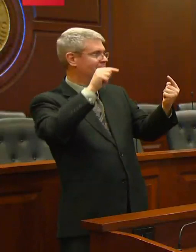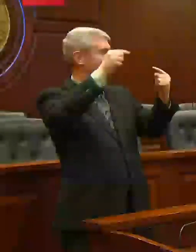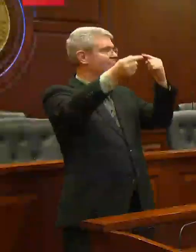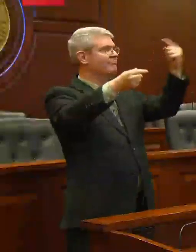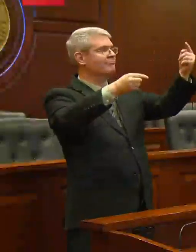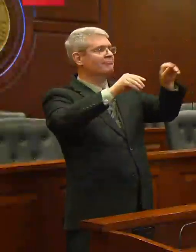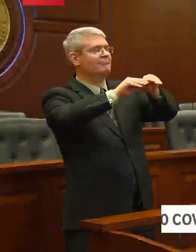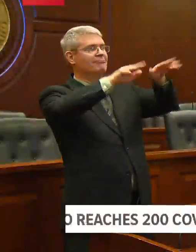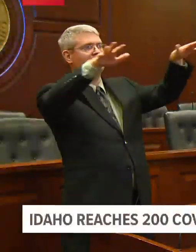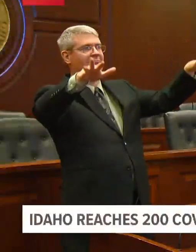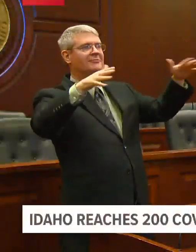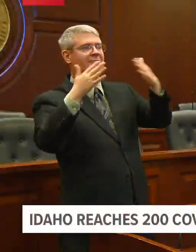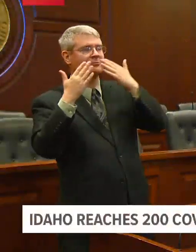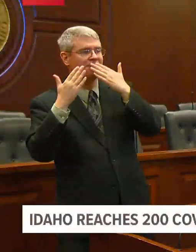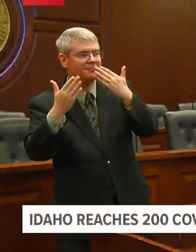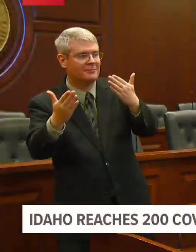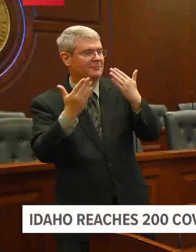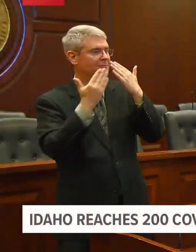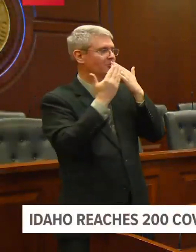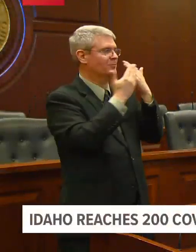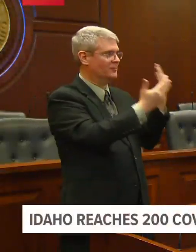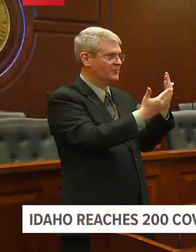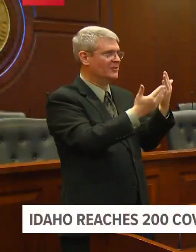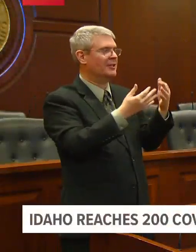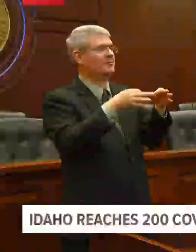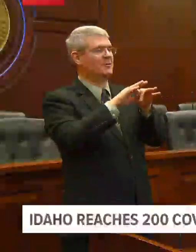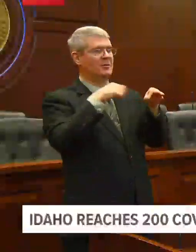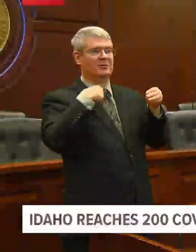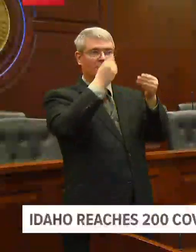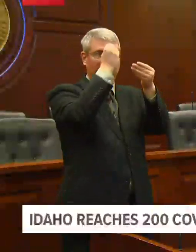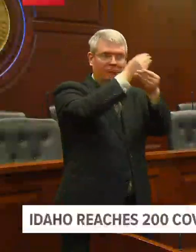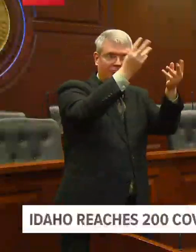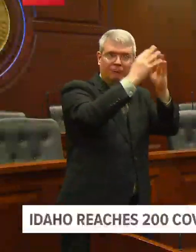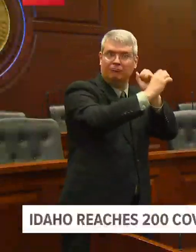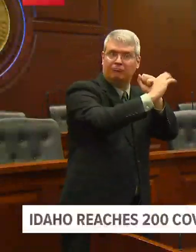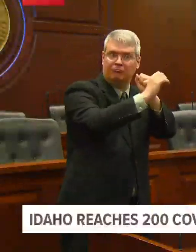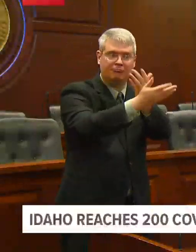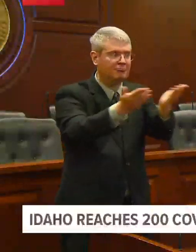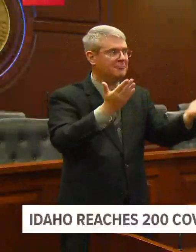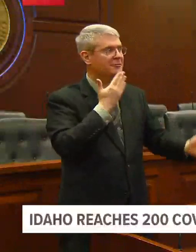get the message out, and I appreciate what you've done. So thank you.